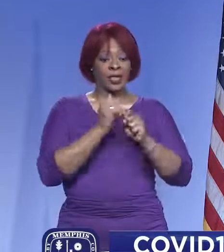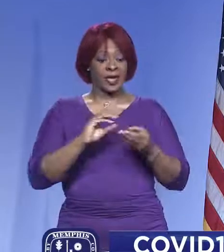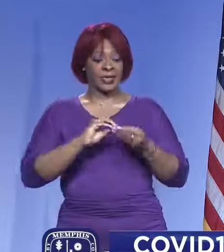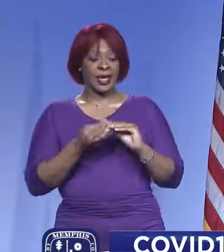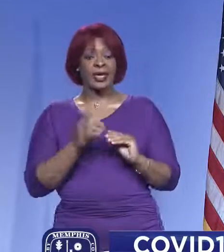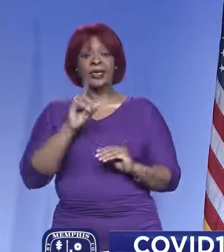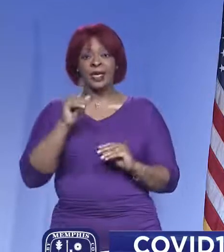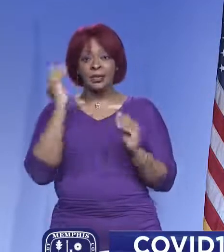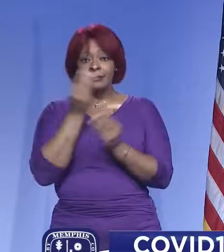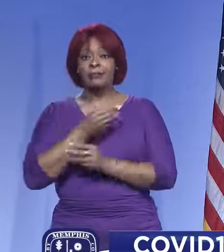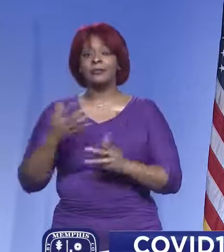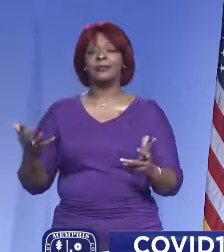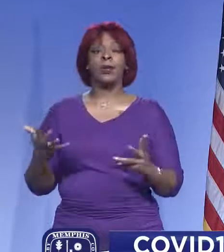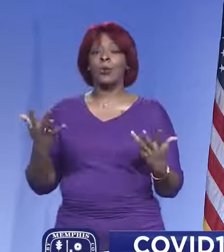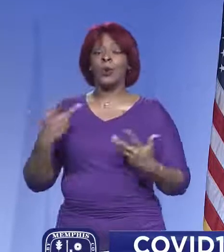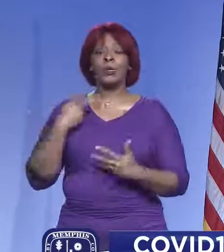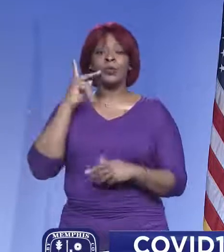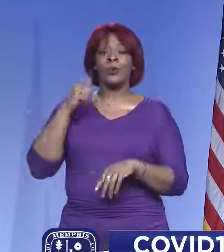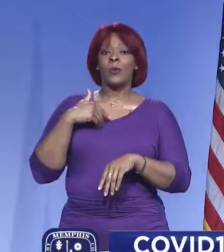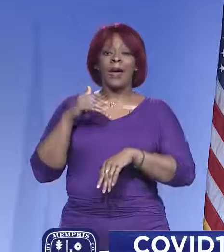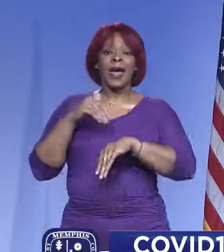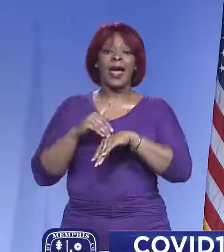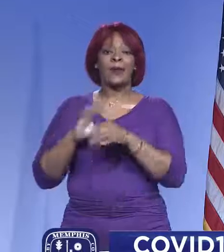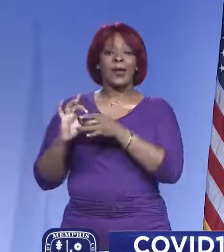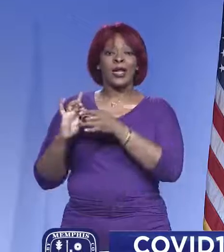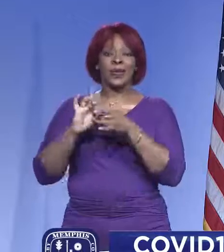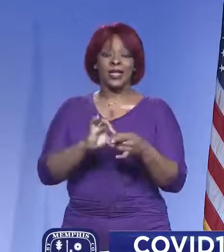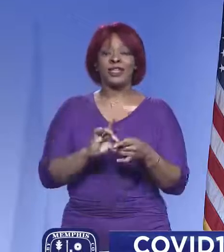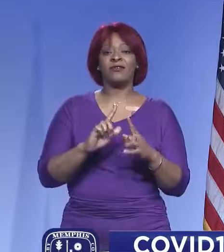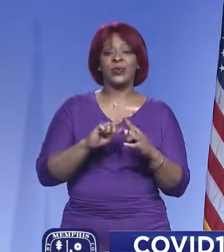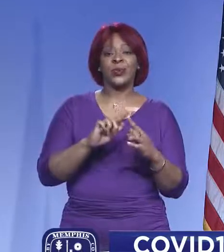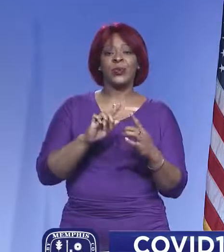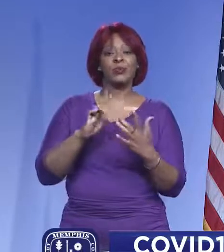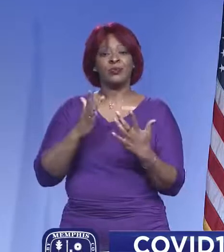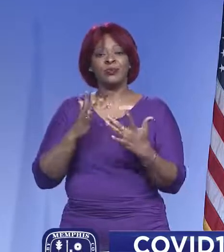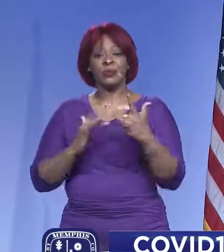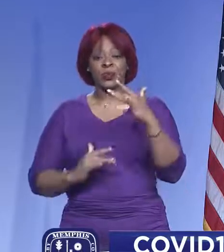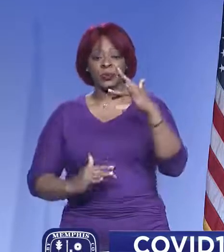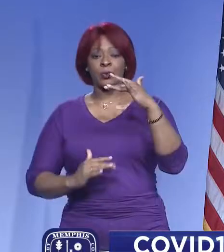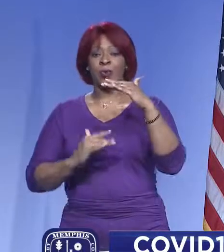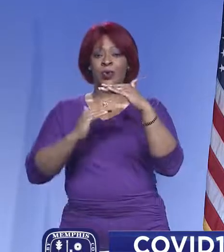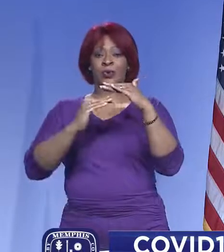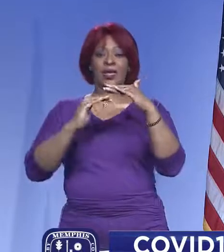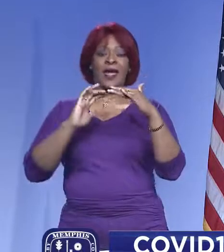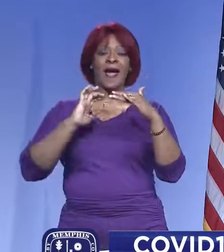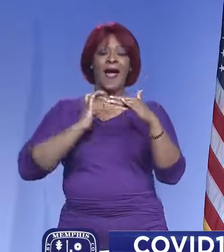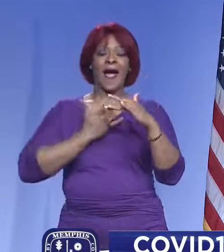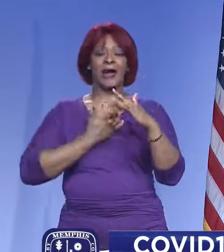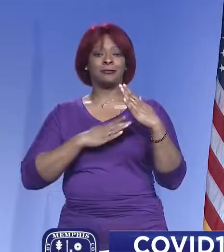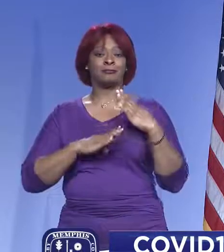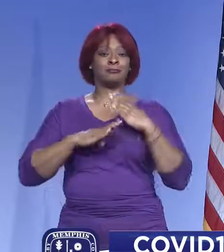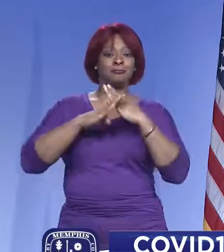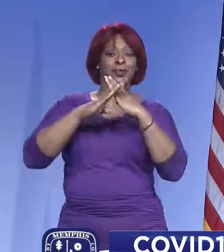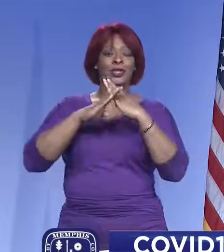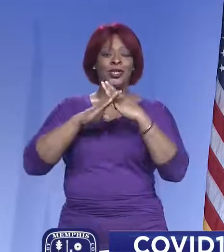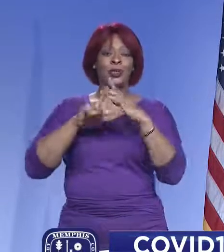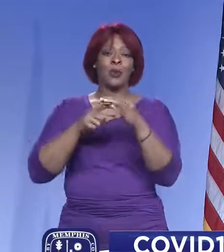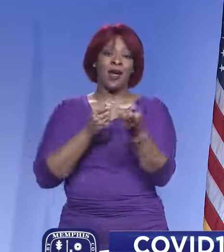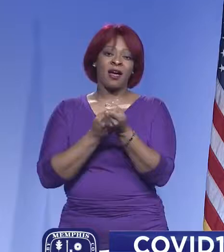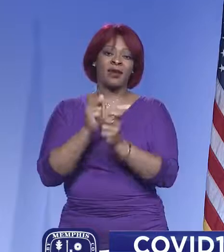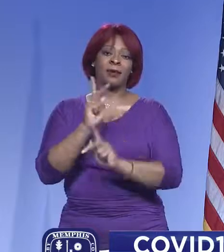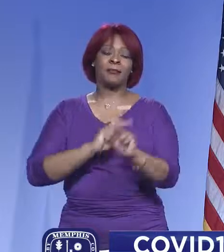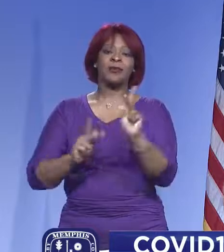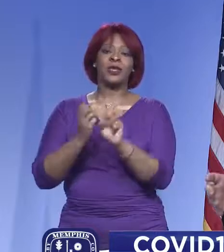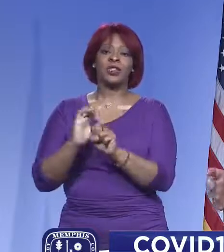group can look and see where we are relative to reaching or approaching that herd immunity. Continue to advocate for people to